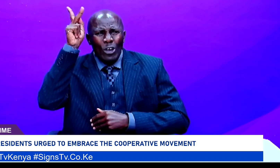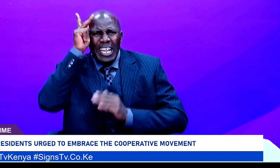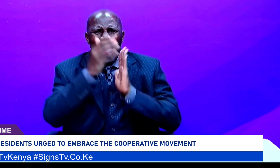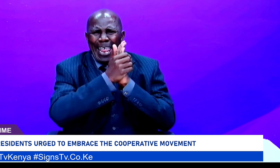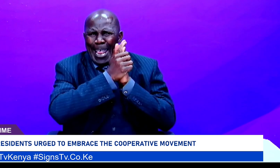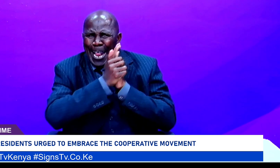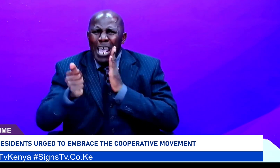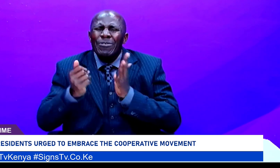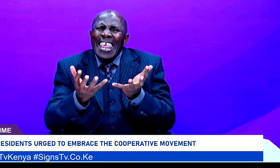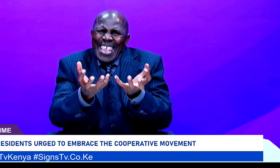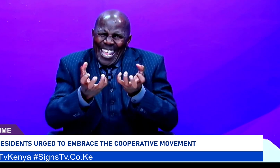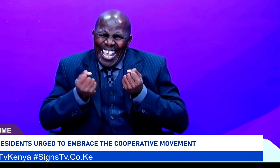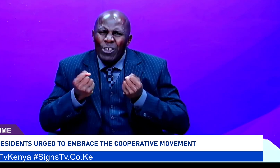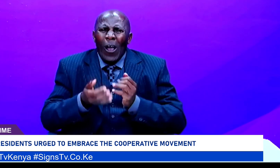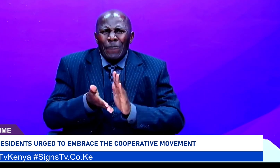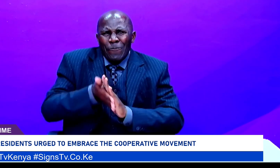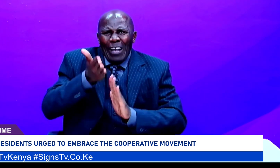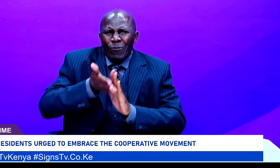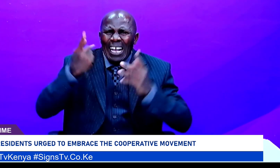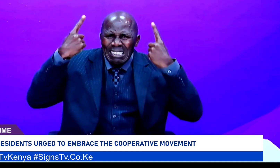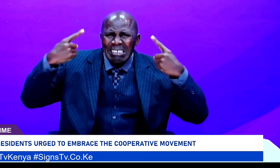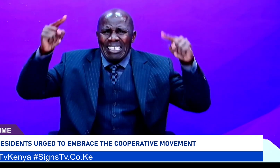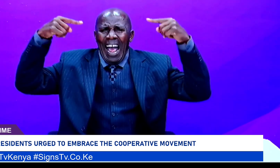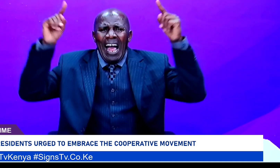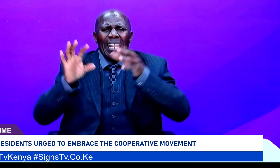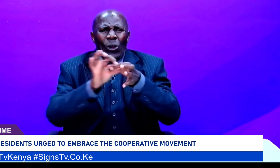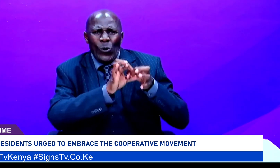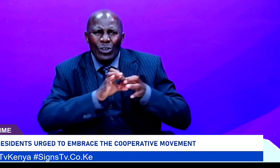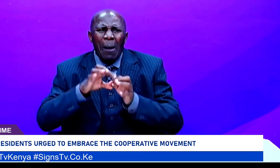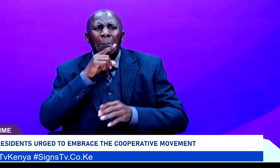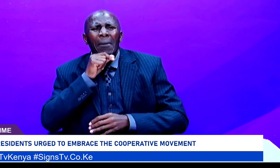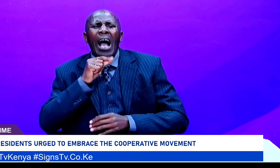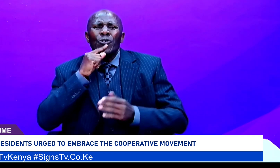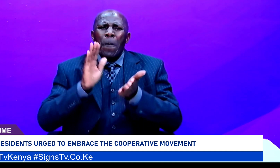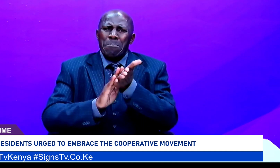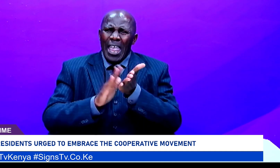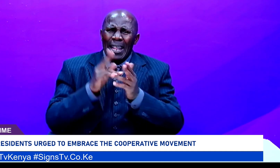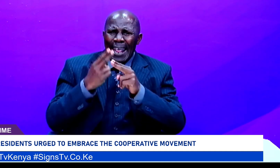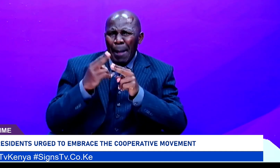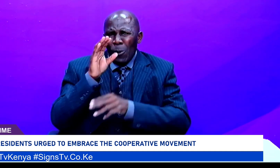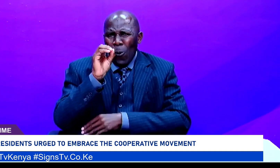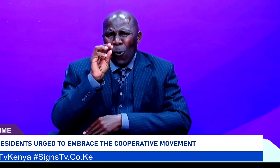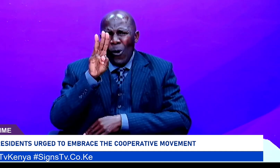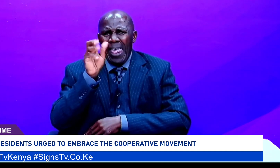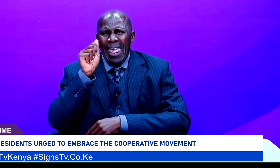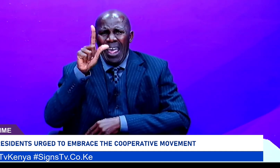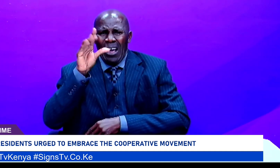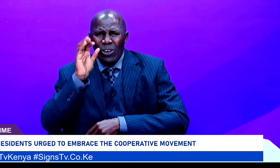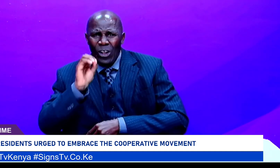and Okul called for increased sensitization and capacity building forums to equip residents with the knowledge and skills needed to